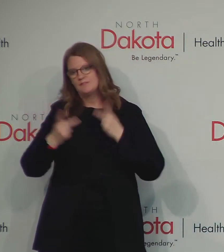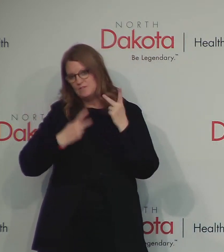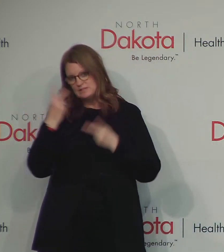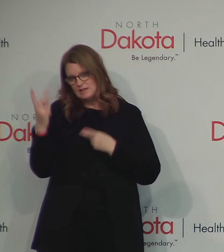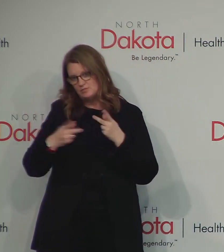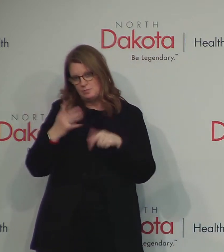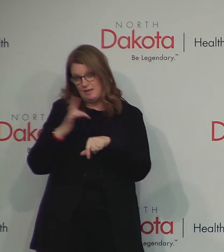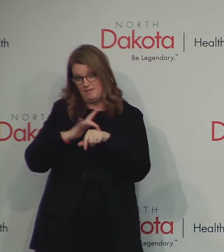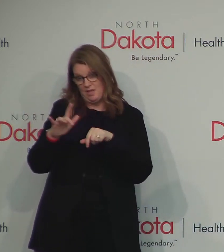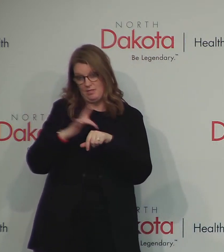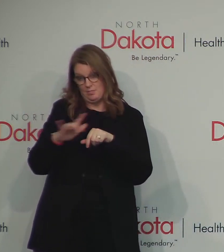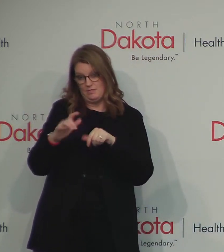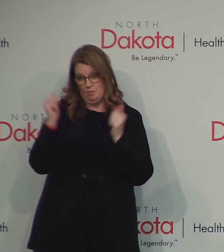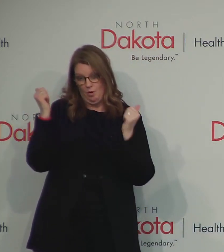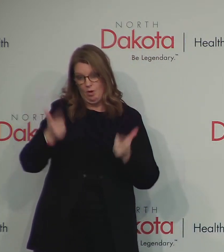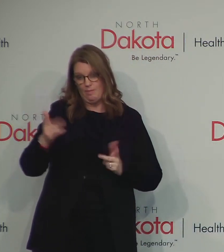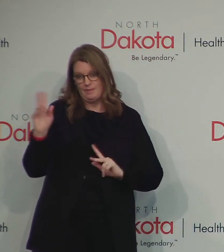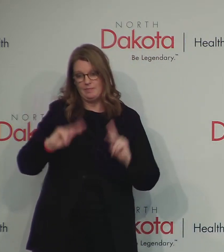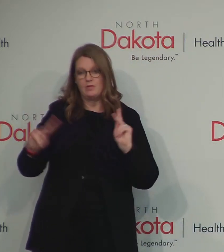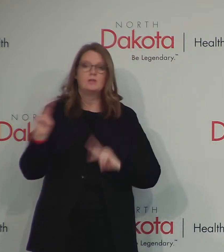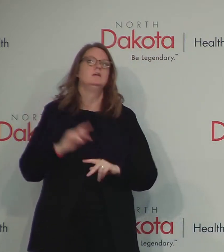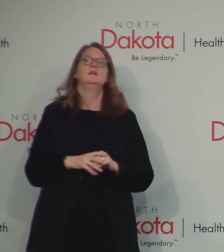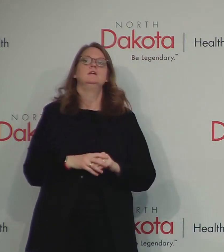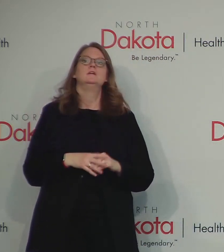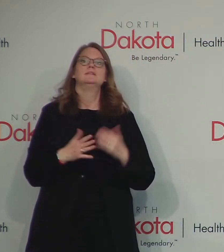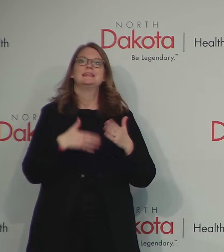facilities. Next topic has to do with a